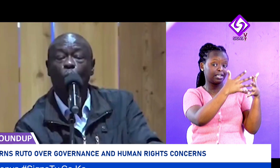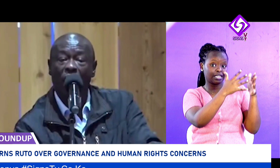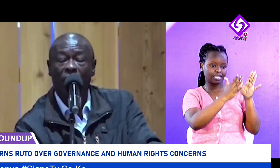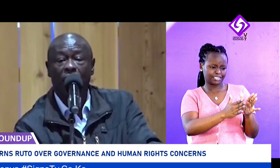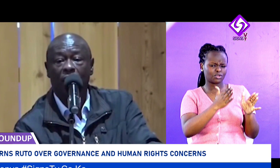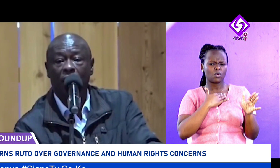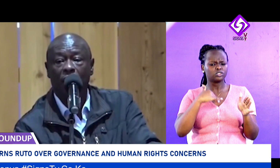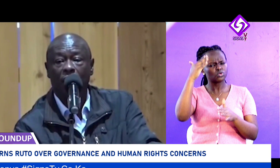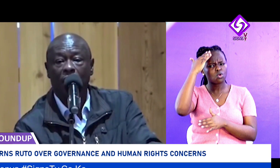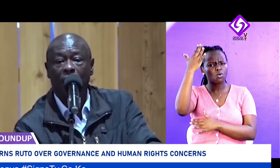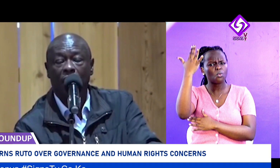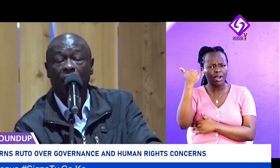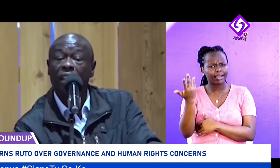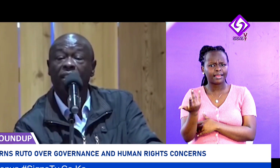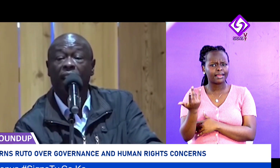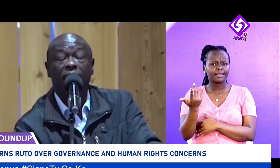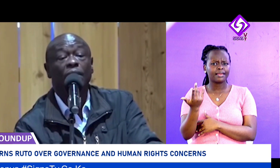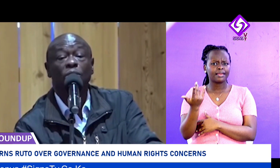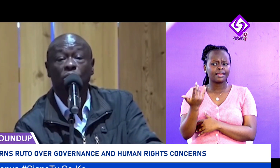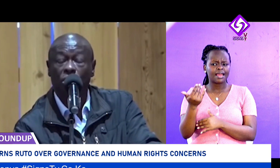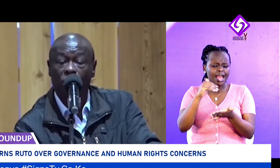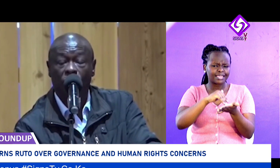why, against the Kenya Constitution,